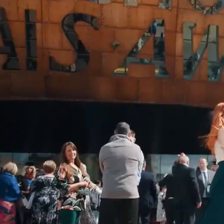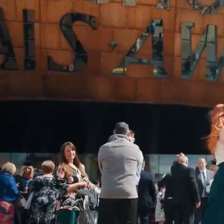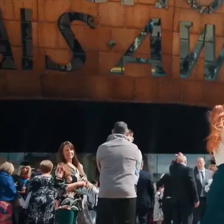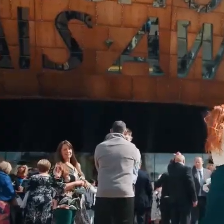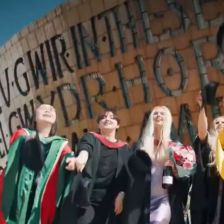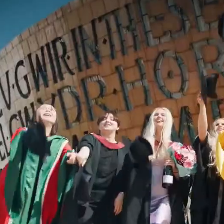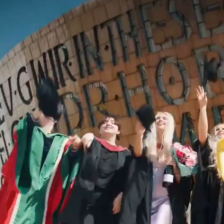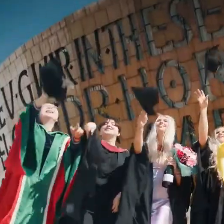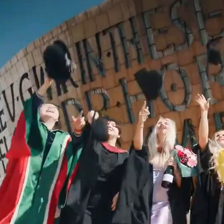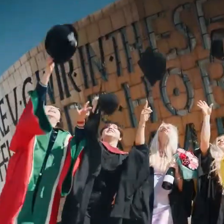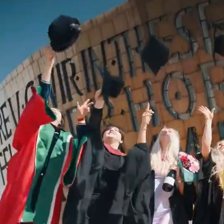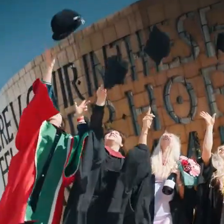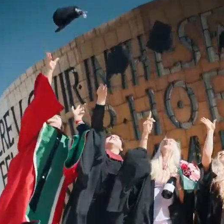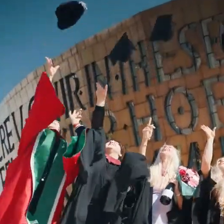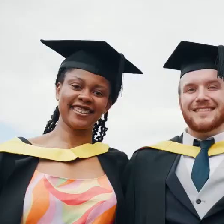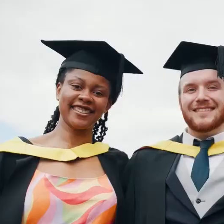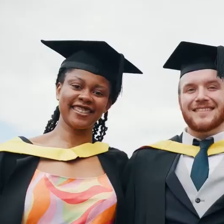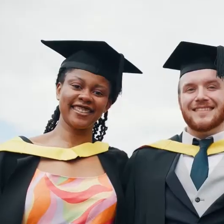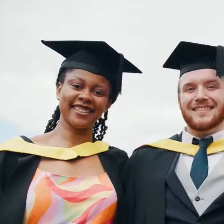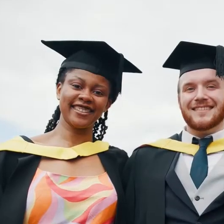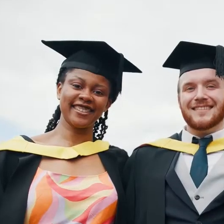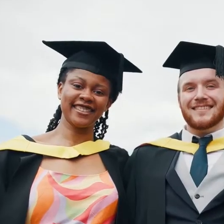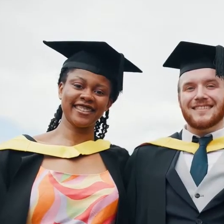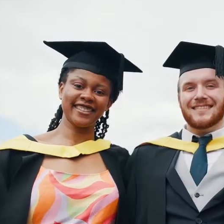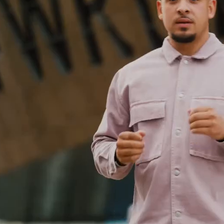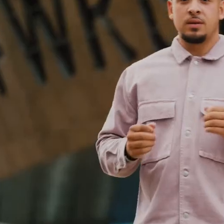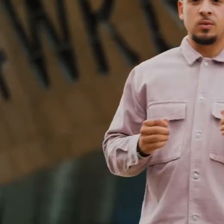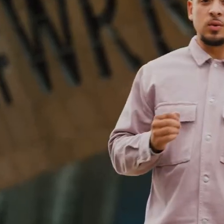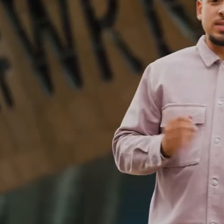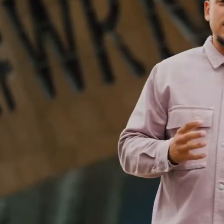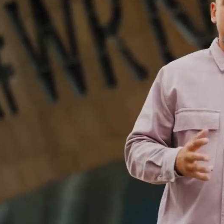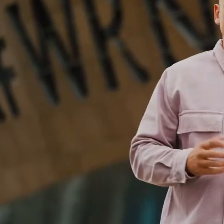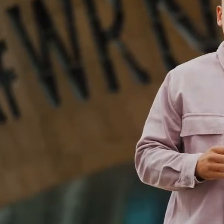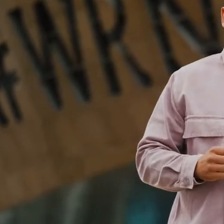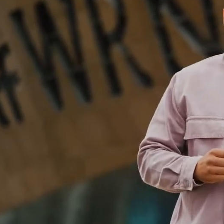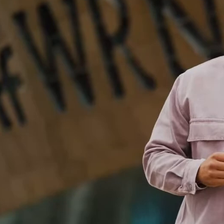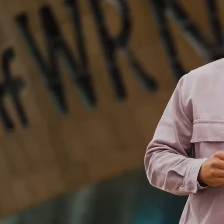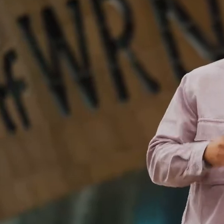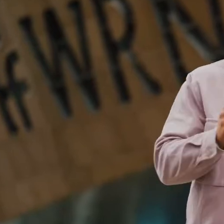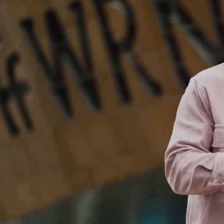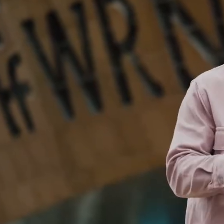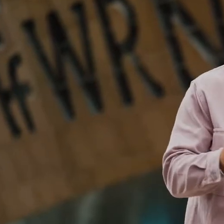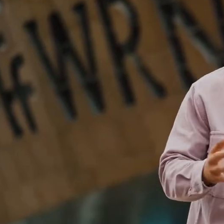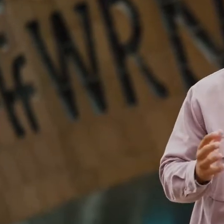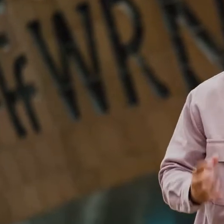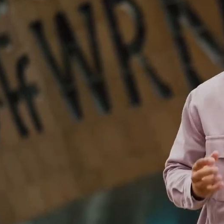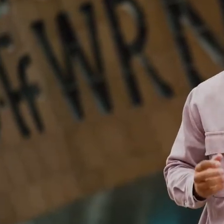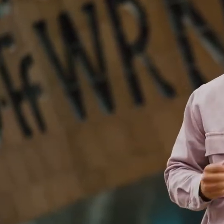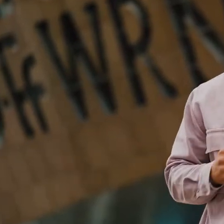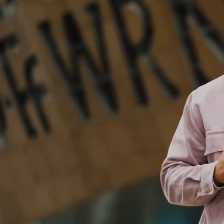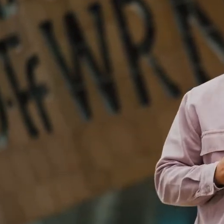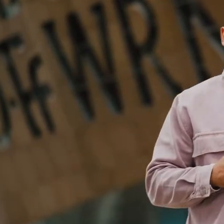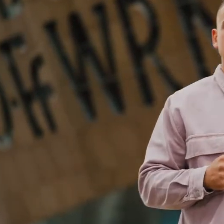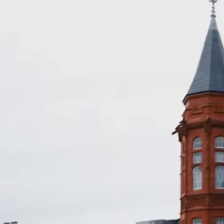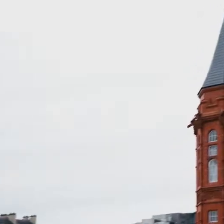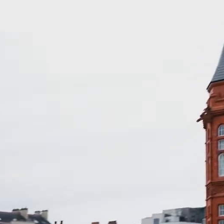So keep growing. You are in control of where you're going. We did it. Needy